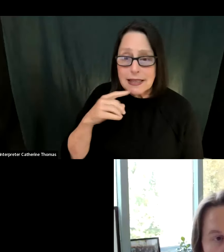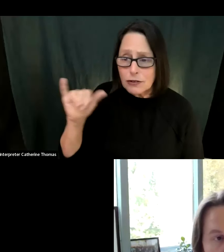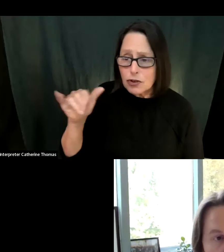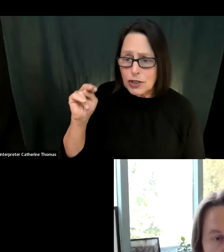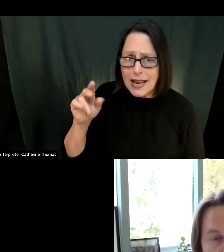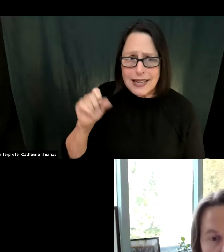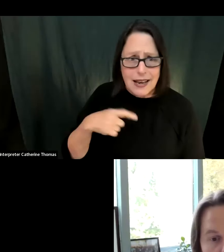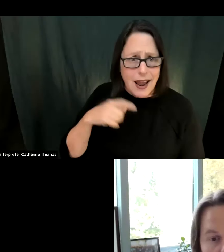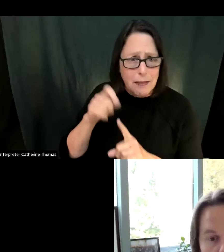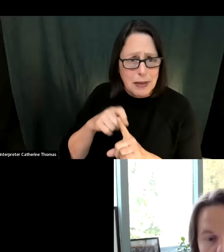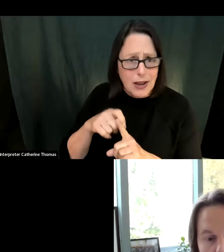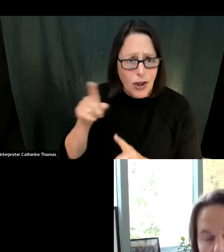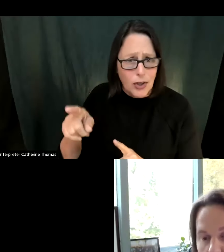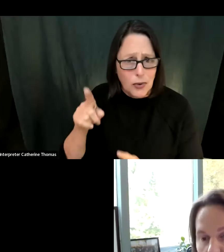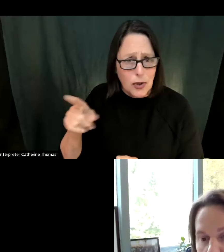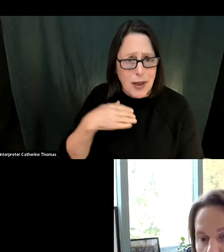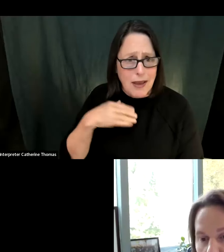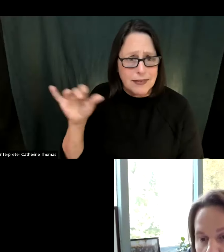Do you have a similar or different